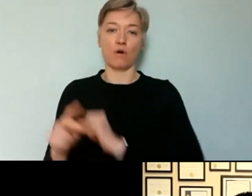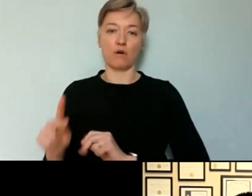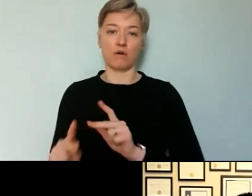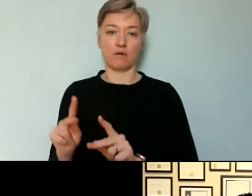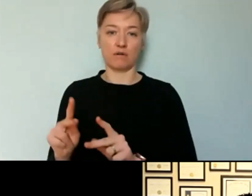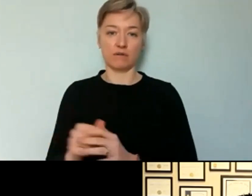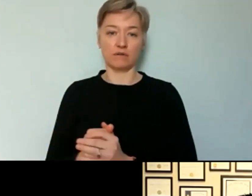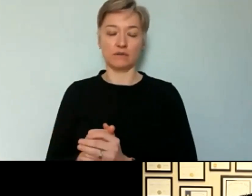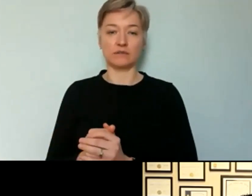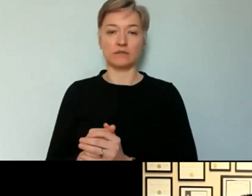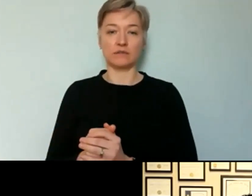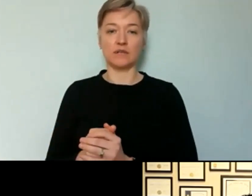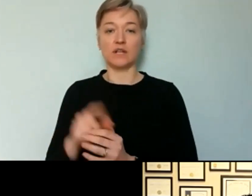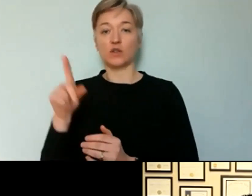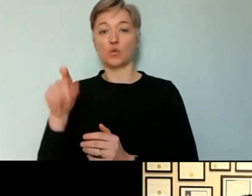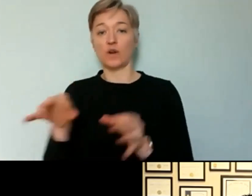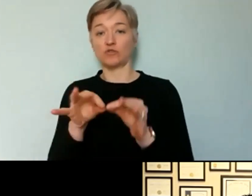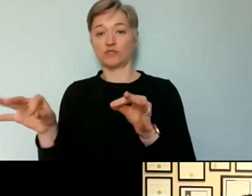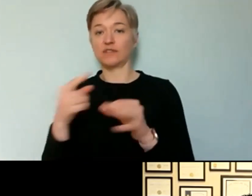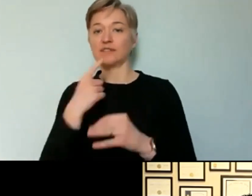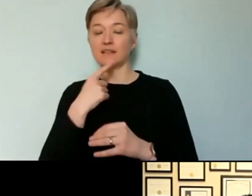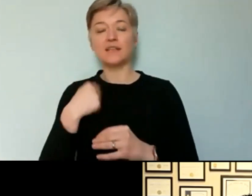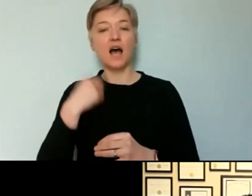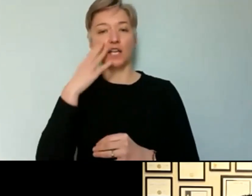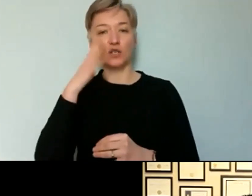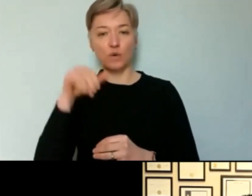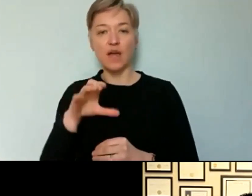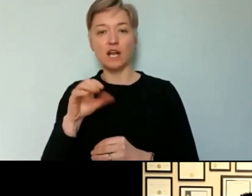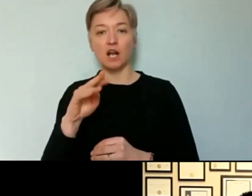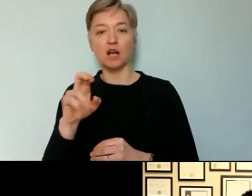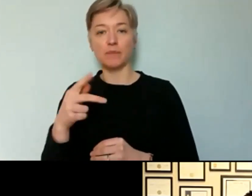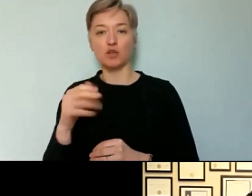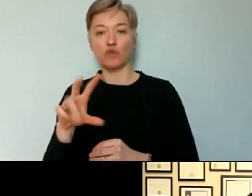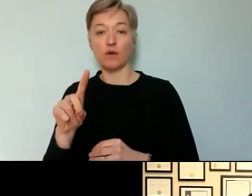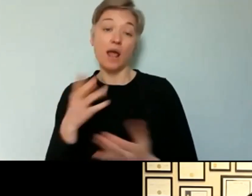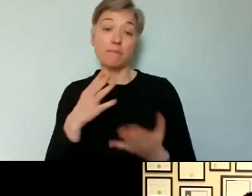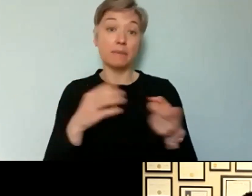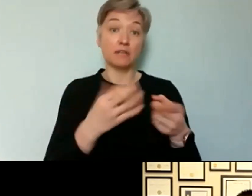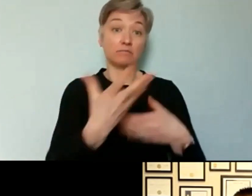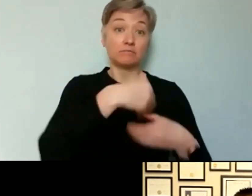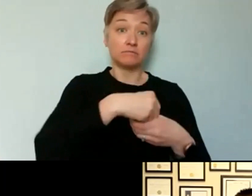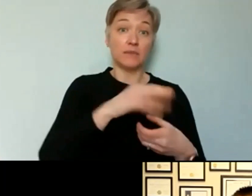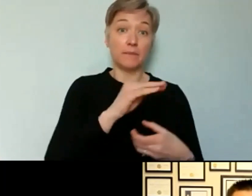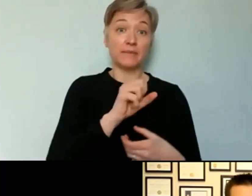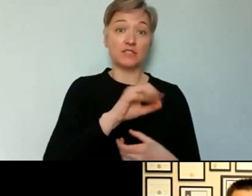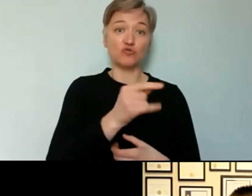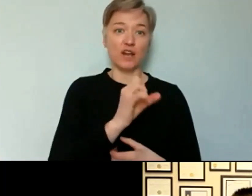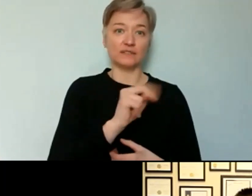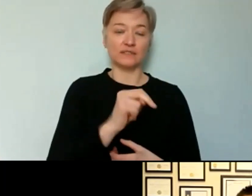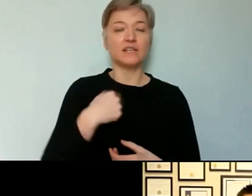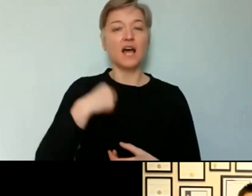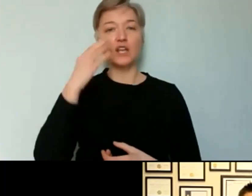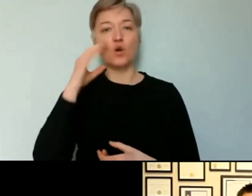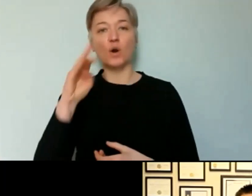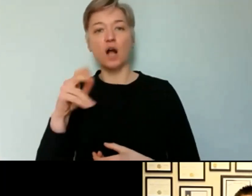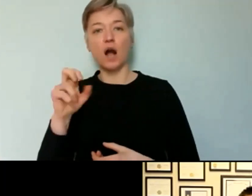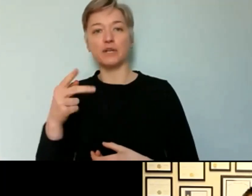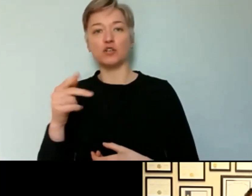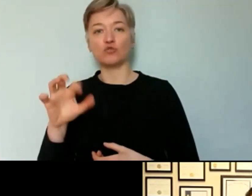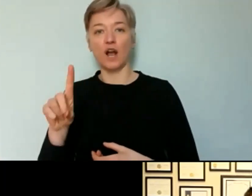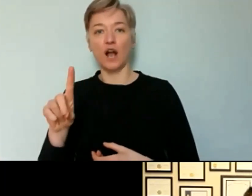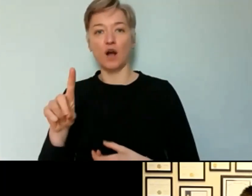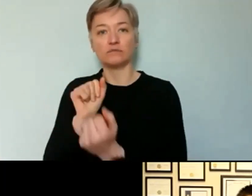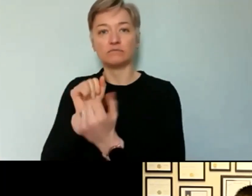It says, I know that Common Ground, and this might go to Ms. Jackson as well, I know that Common Ground targeted zip codes in the city to help